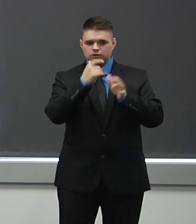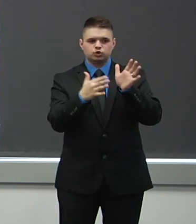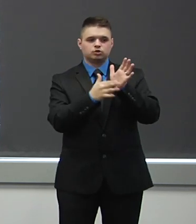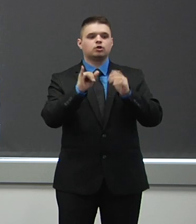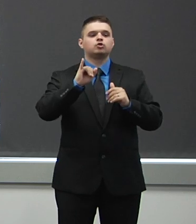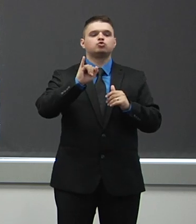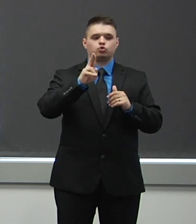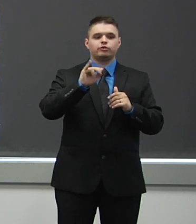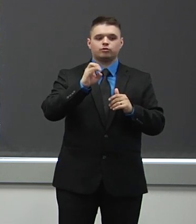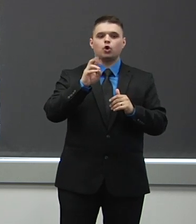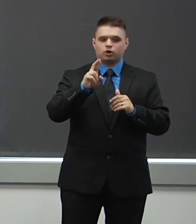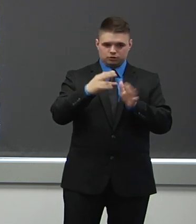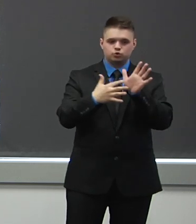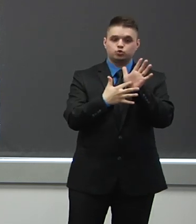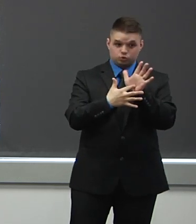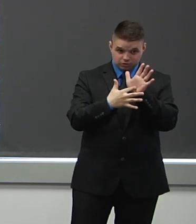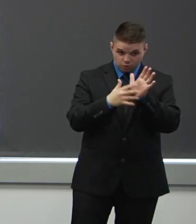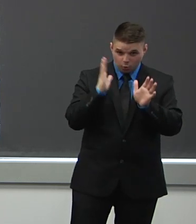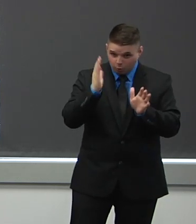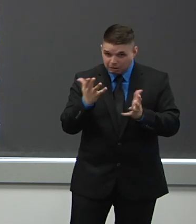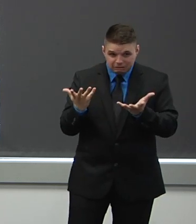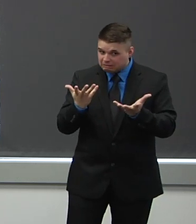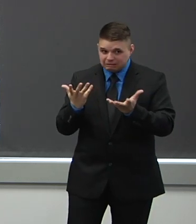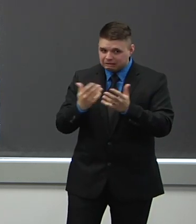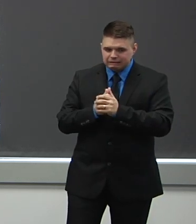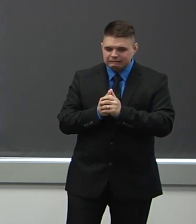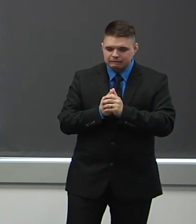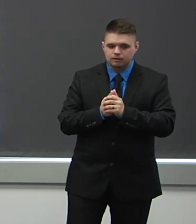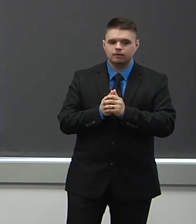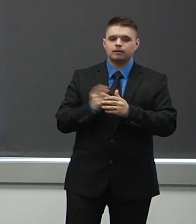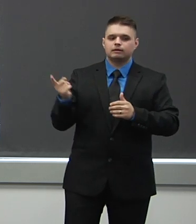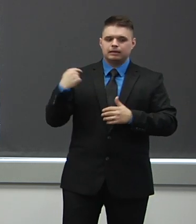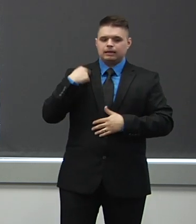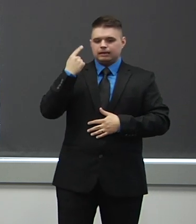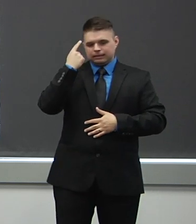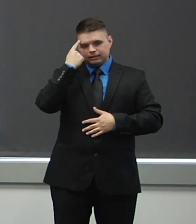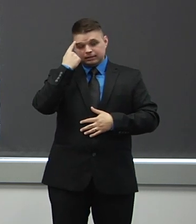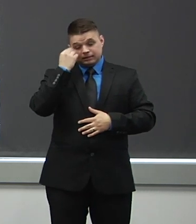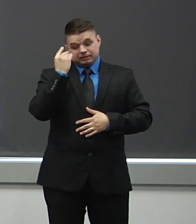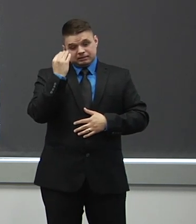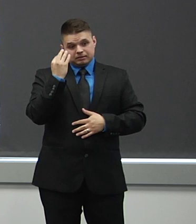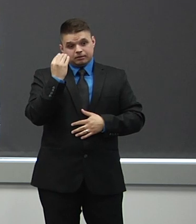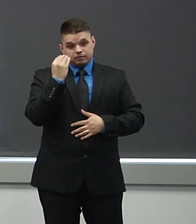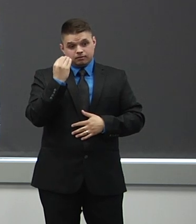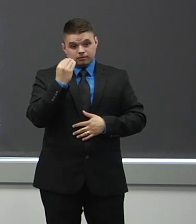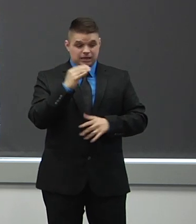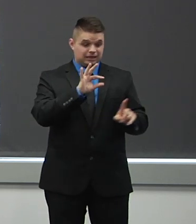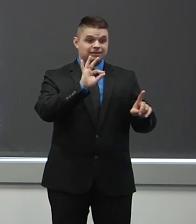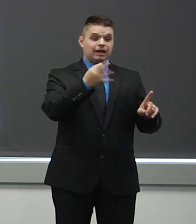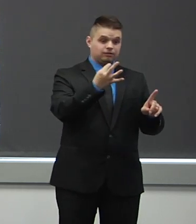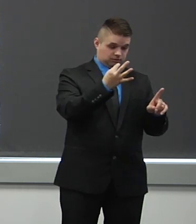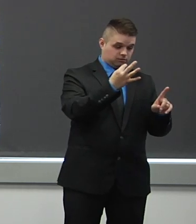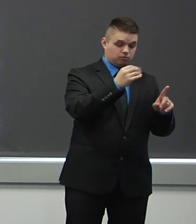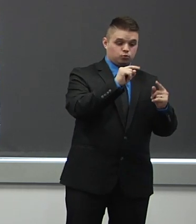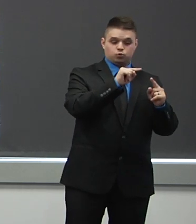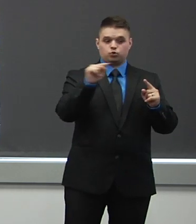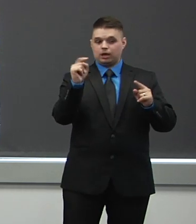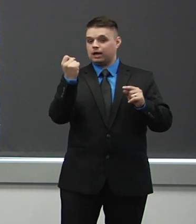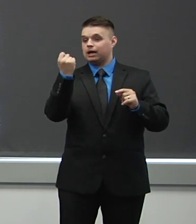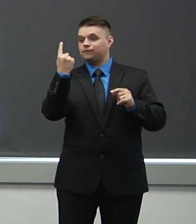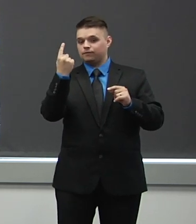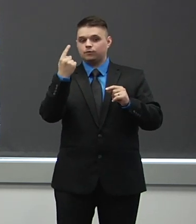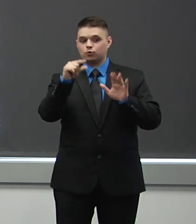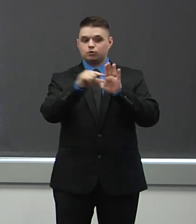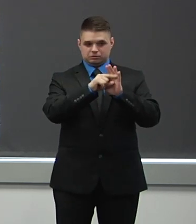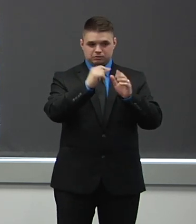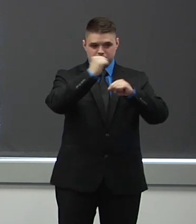We're actually working on the next set of guidance that is actually for 9th grade through 11th grade to ensure that we're ready